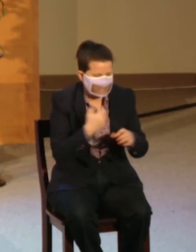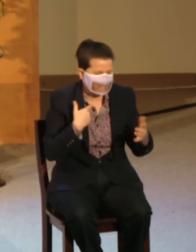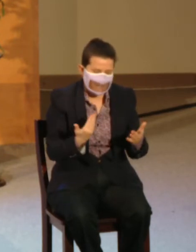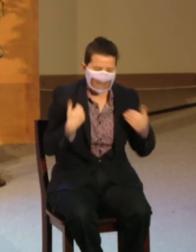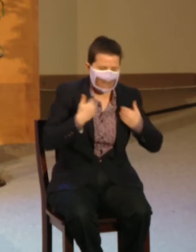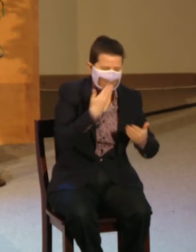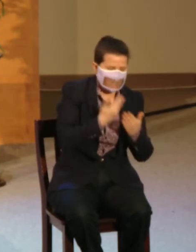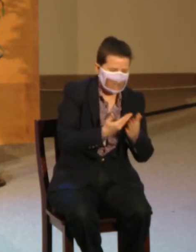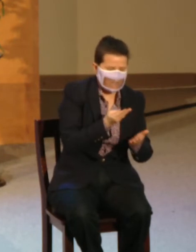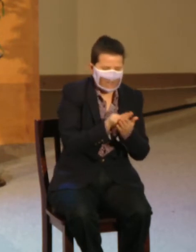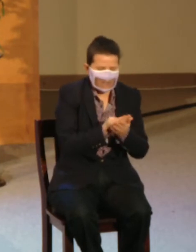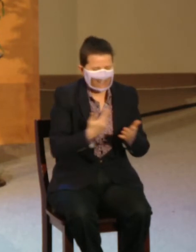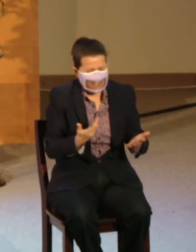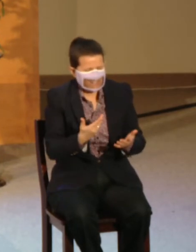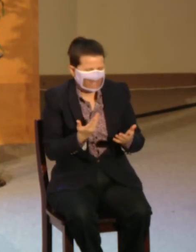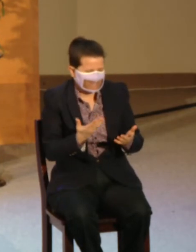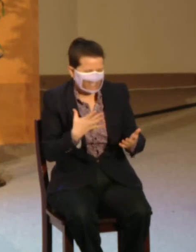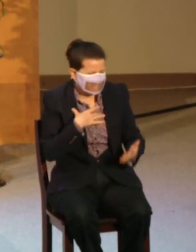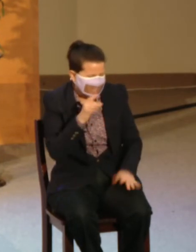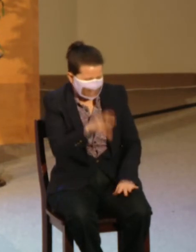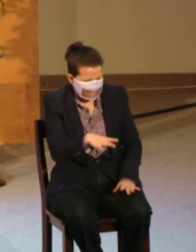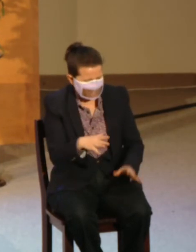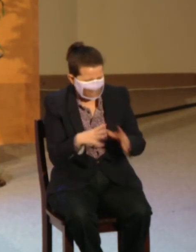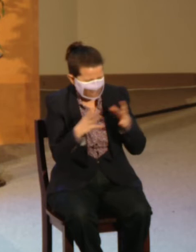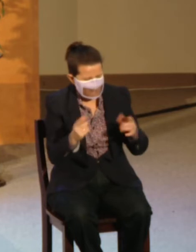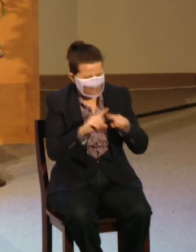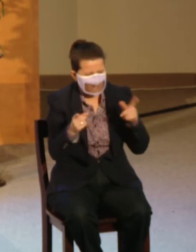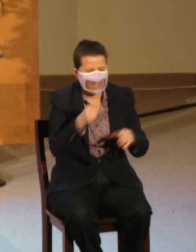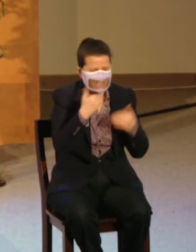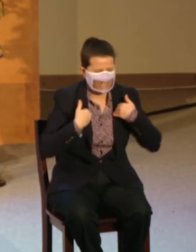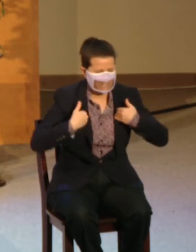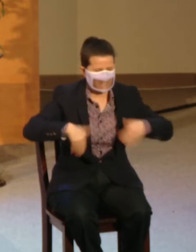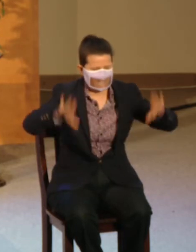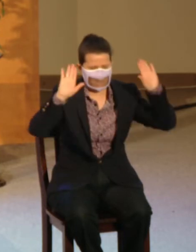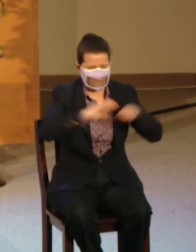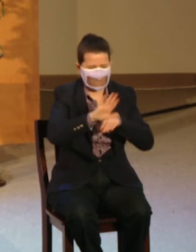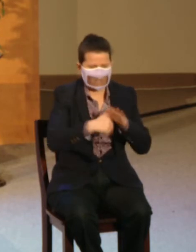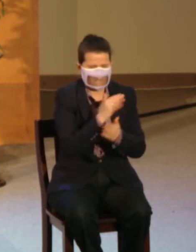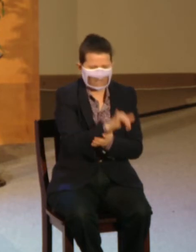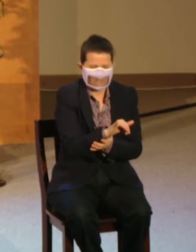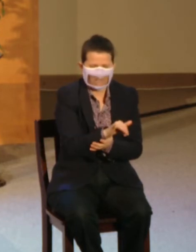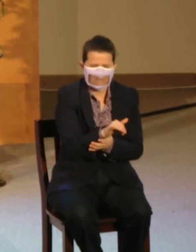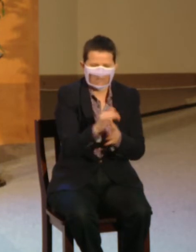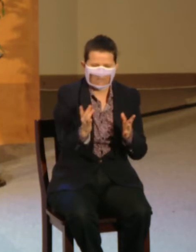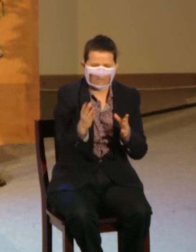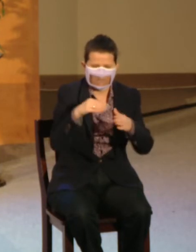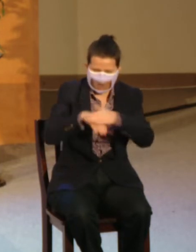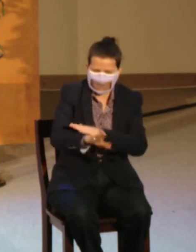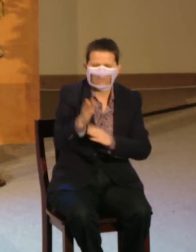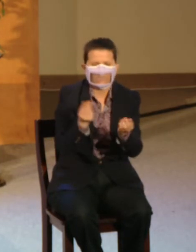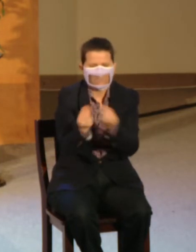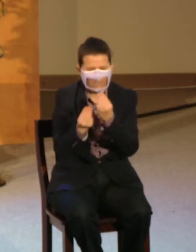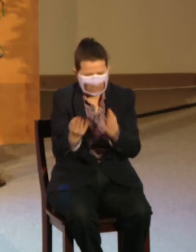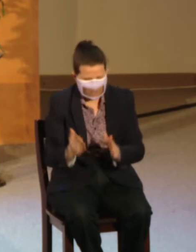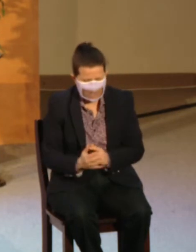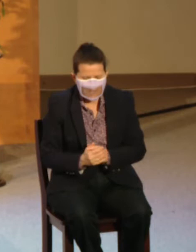And I had to give that up at some point in order to go into ministry. I sold my house. I took the money that I made